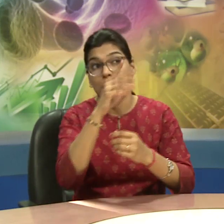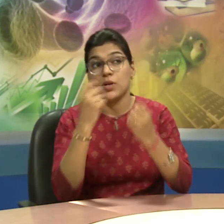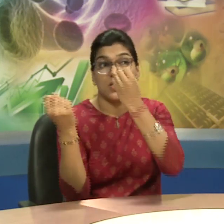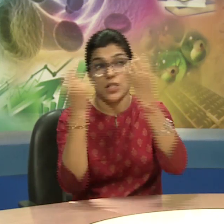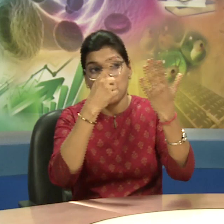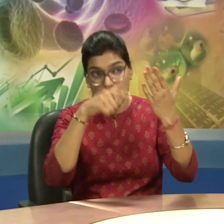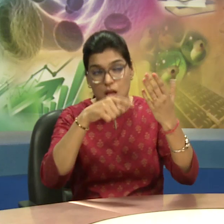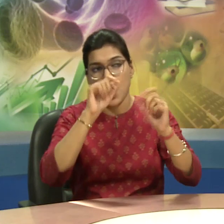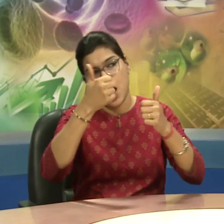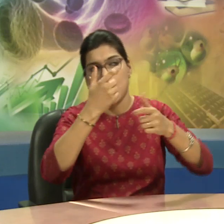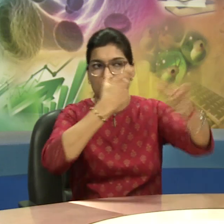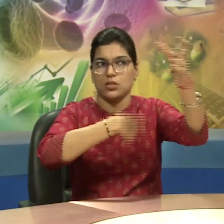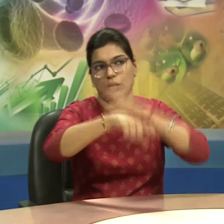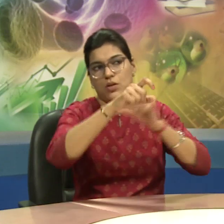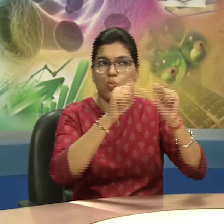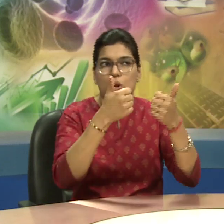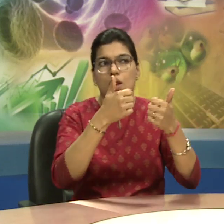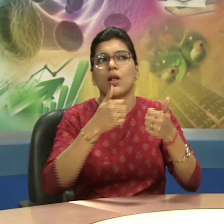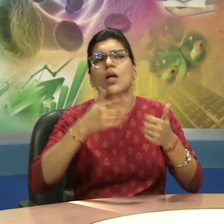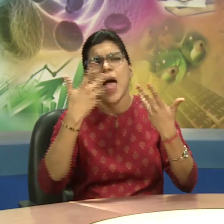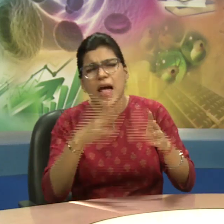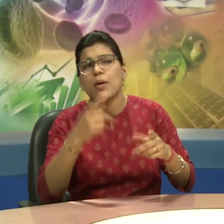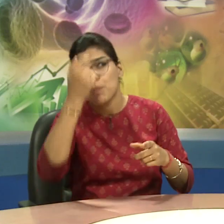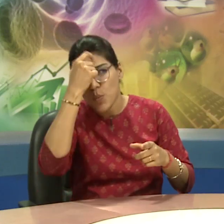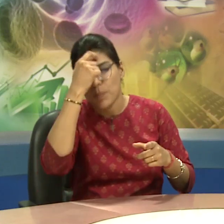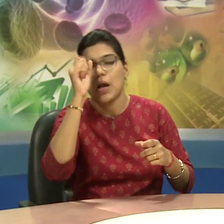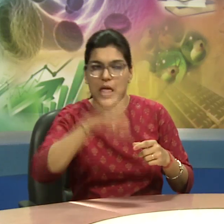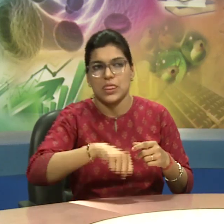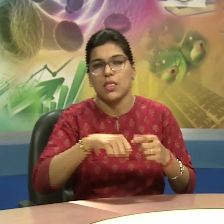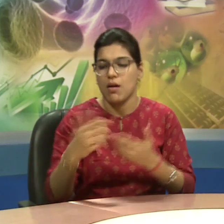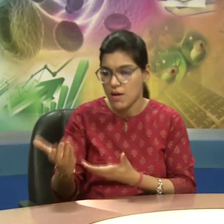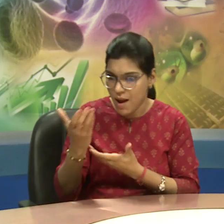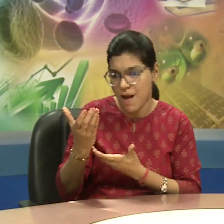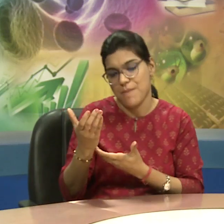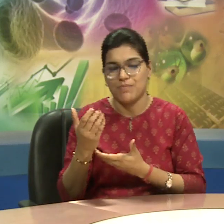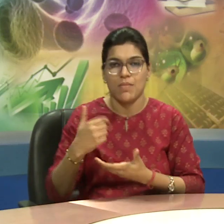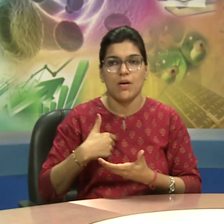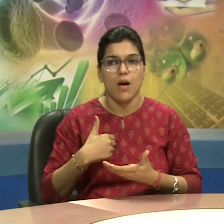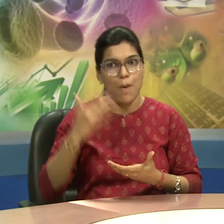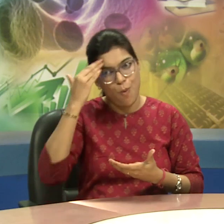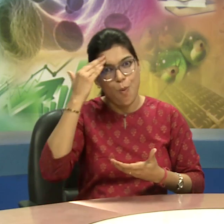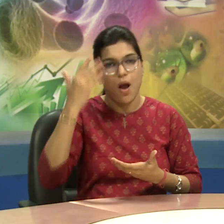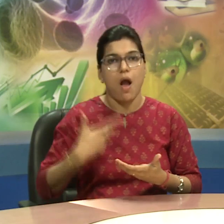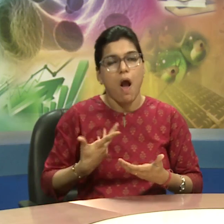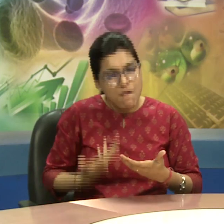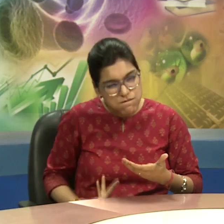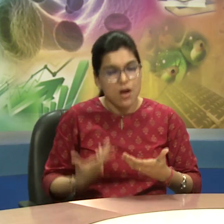period, make rough use of the product, thinking that it will be